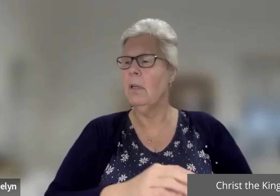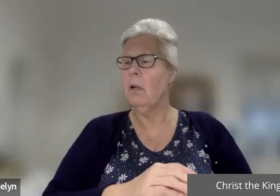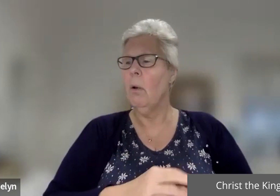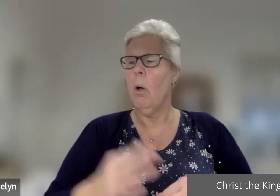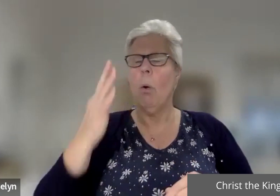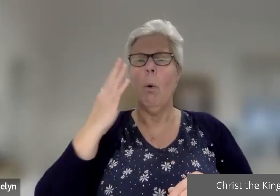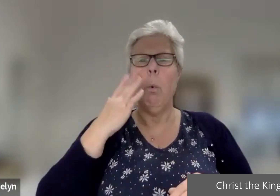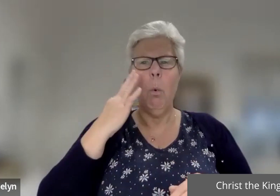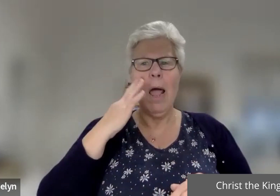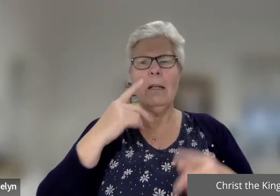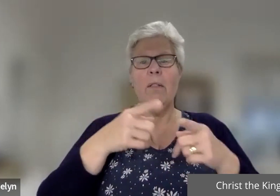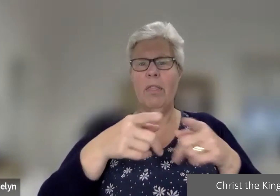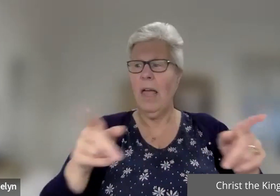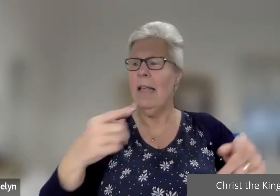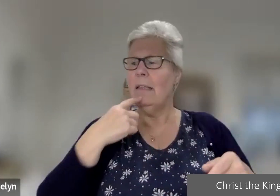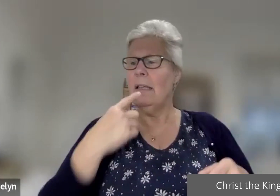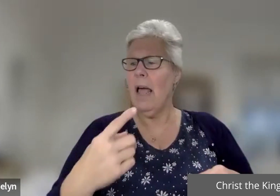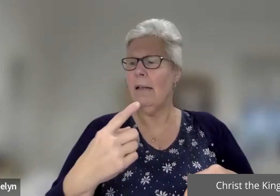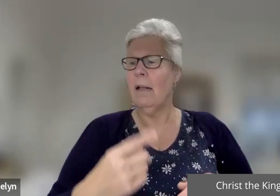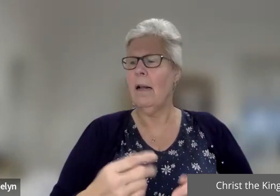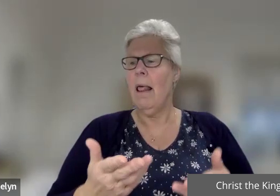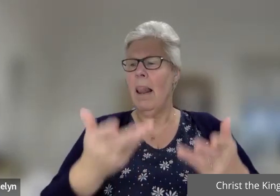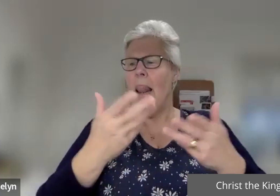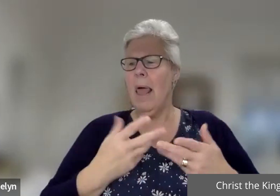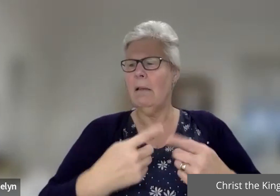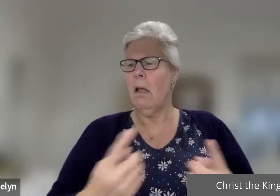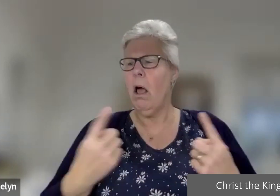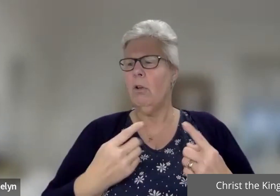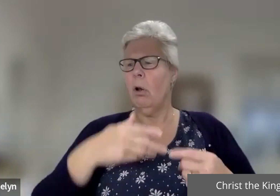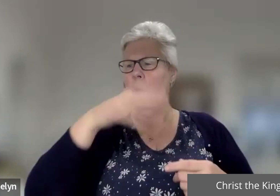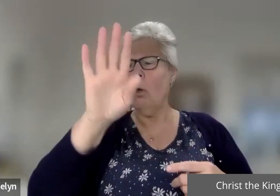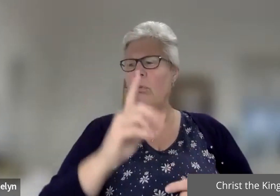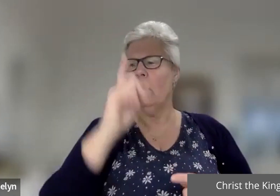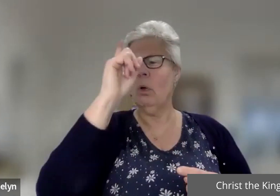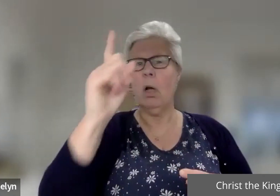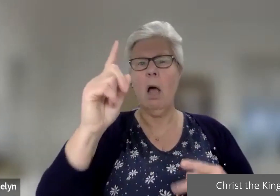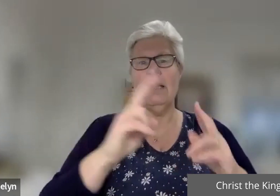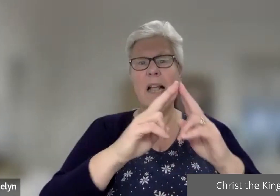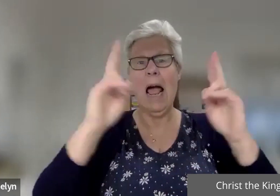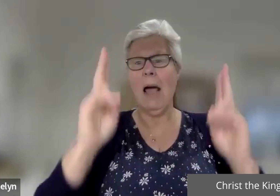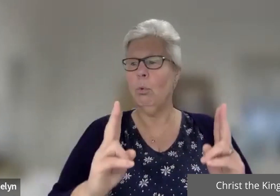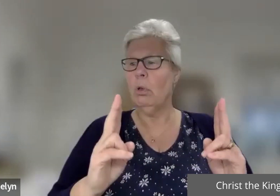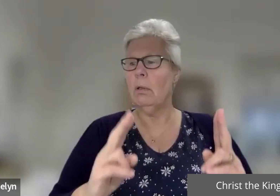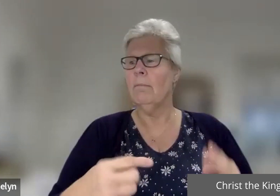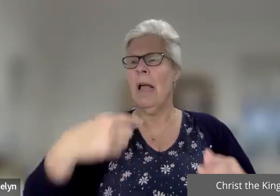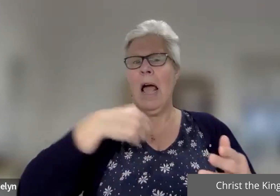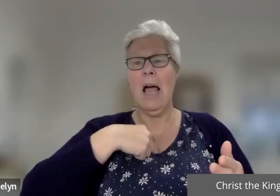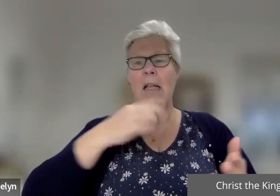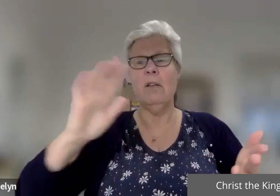whispered. When they said, "Let us go to God's